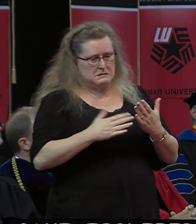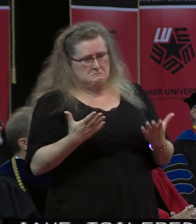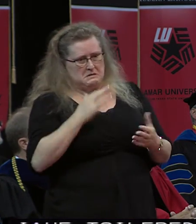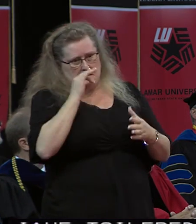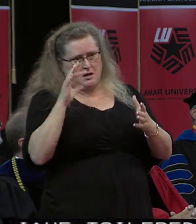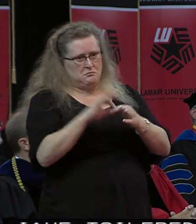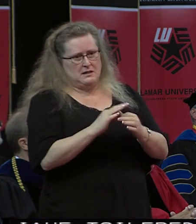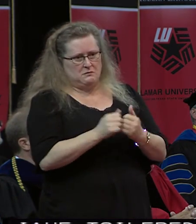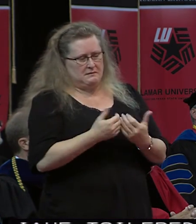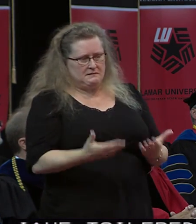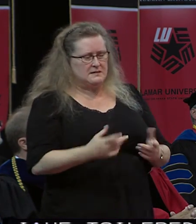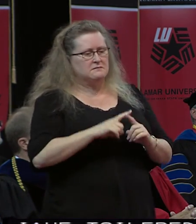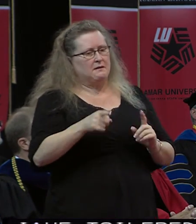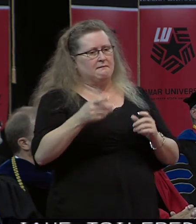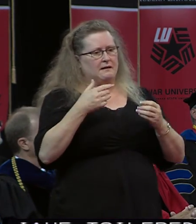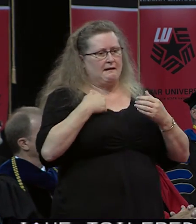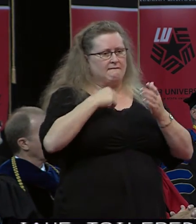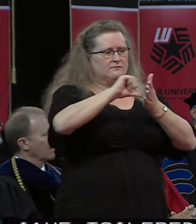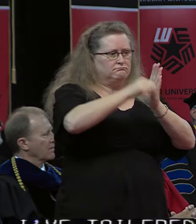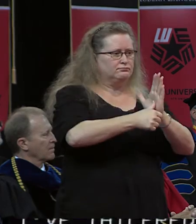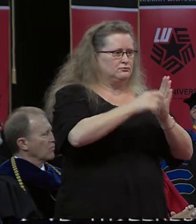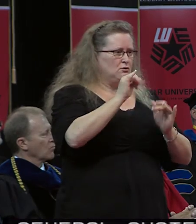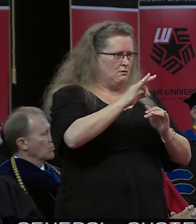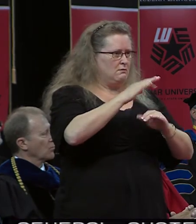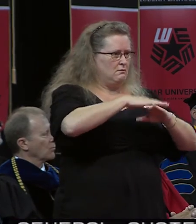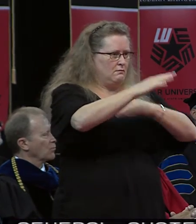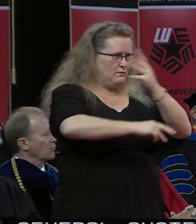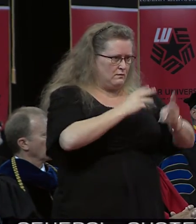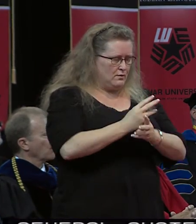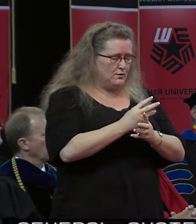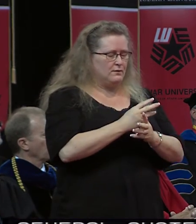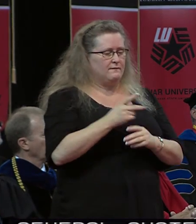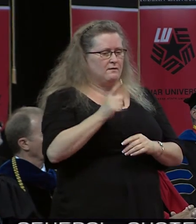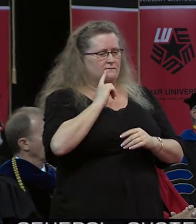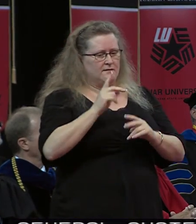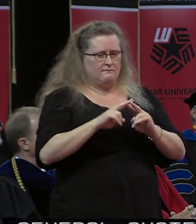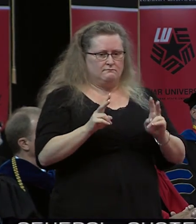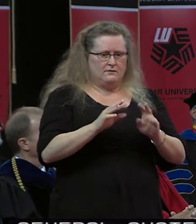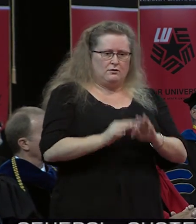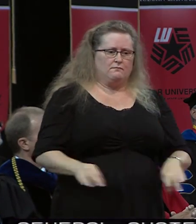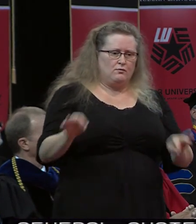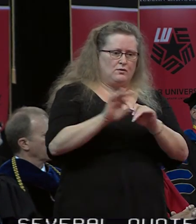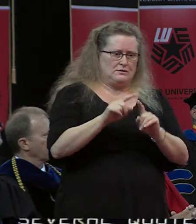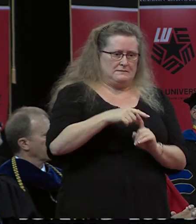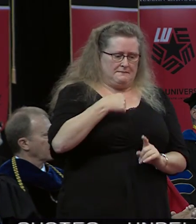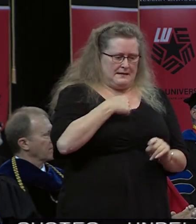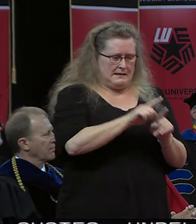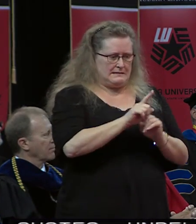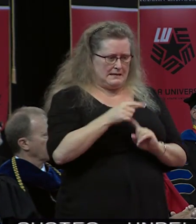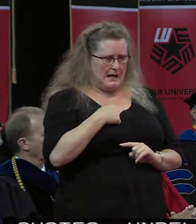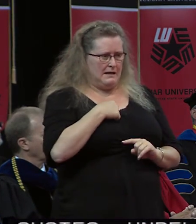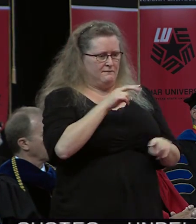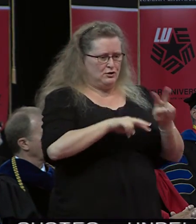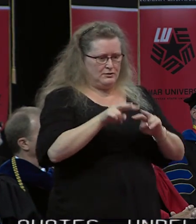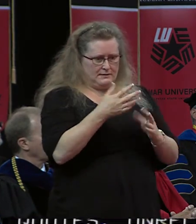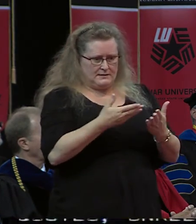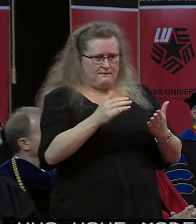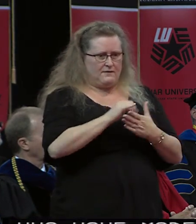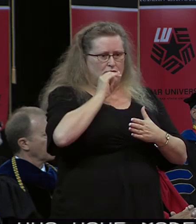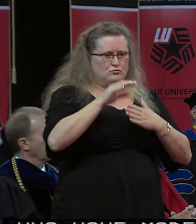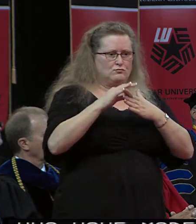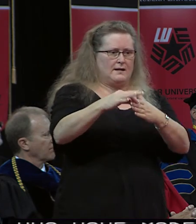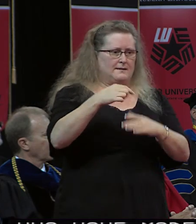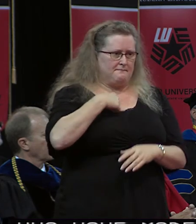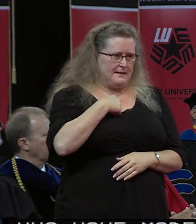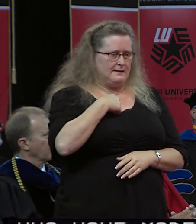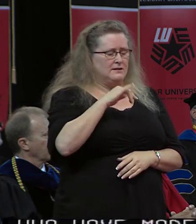certainly made their mark in the world. And they have been very, very valuable to me as I've kind of looked at things that have guided me. Jack Welch is the